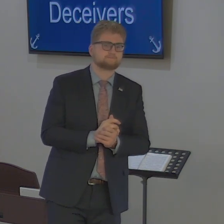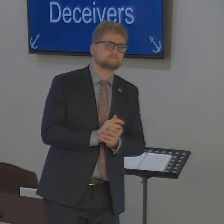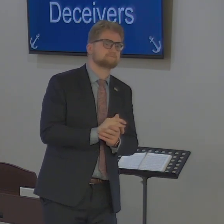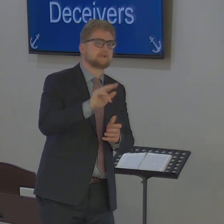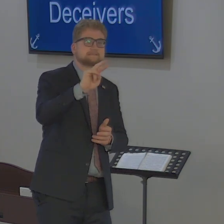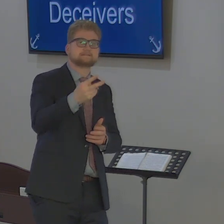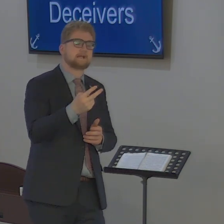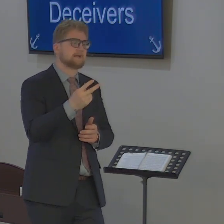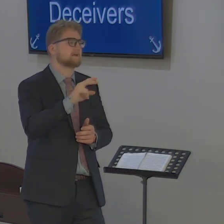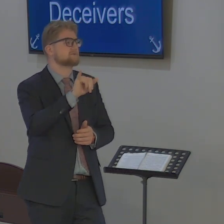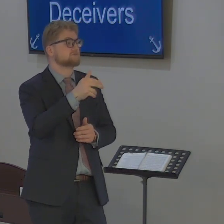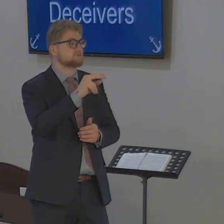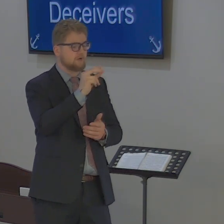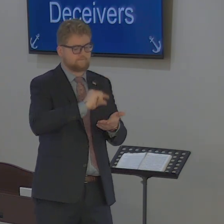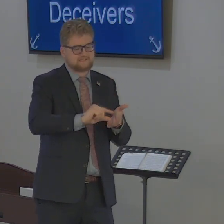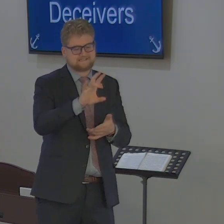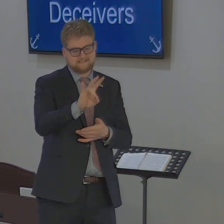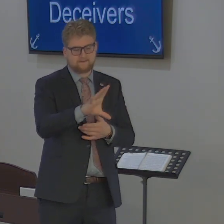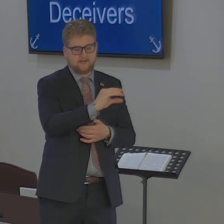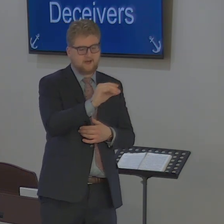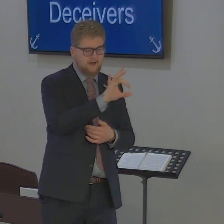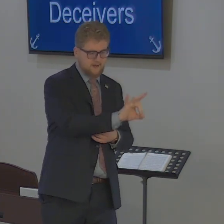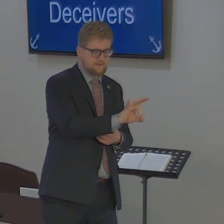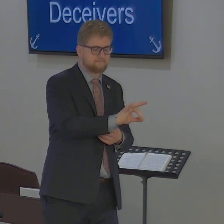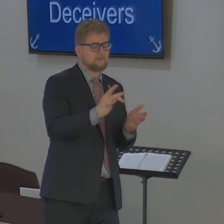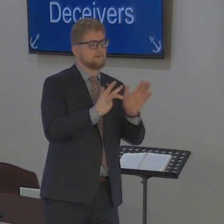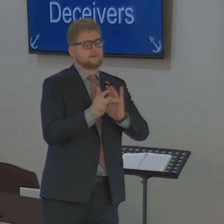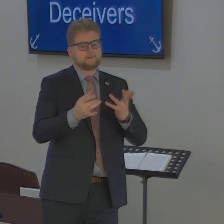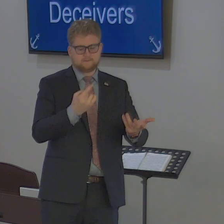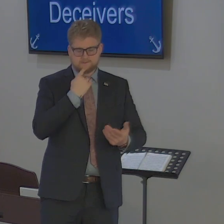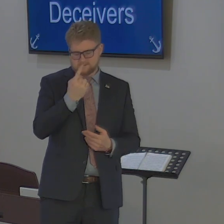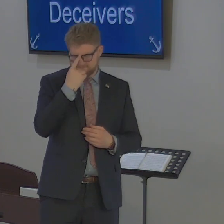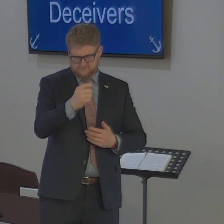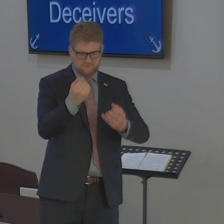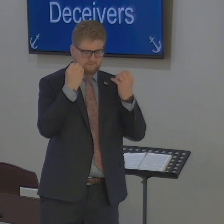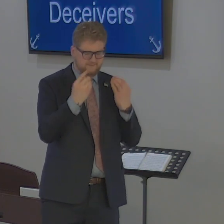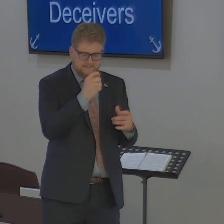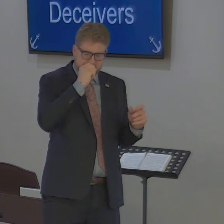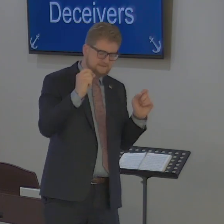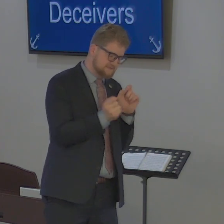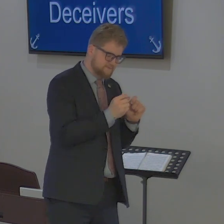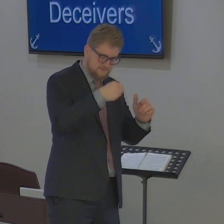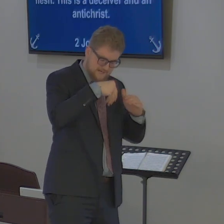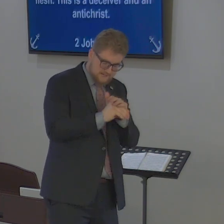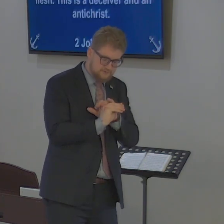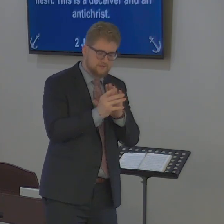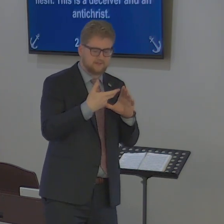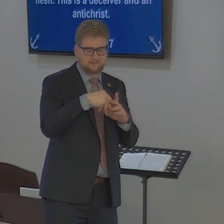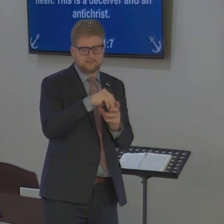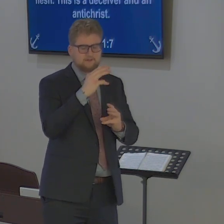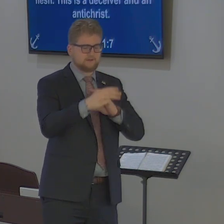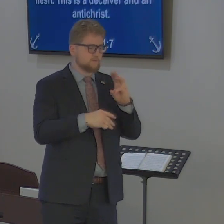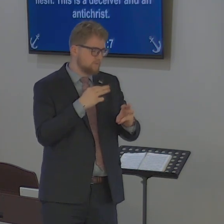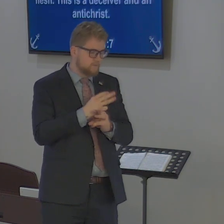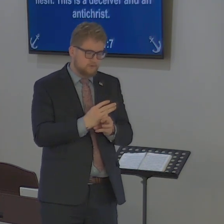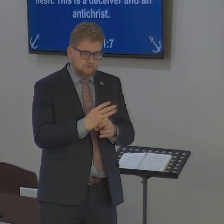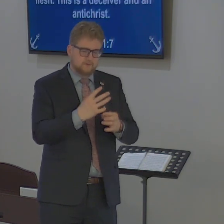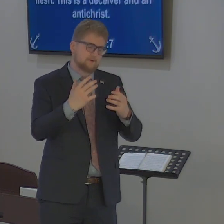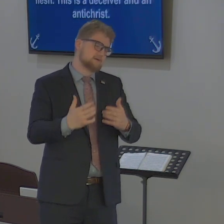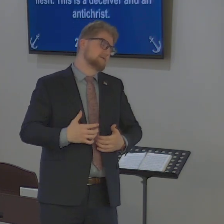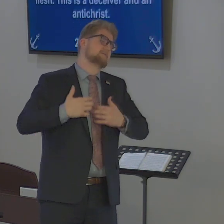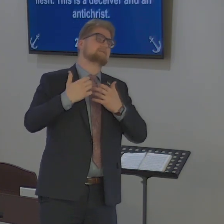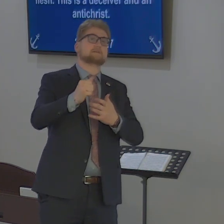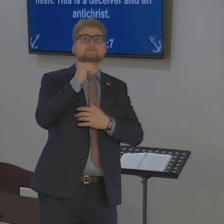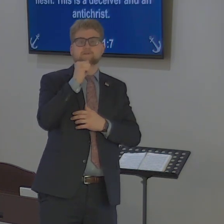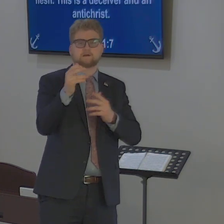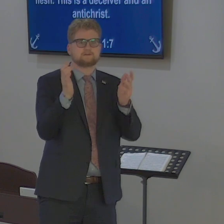John, verses 7 and 8. The Bible says, "For many deceivers are entered into the world, who confess not that